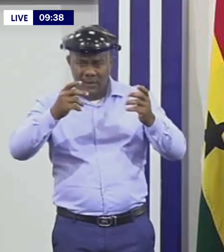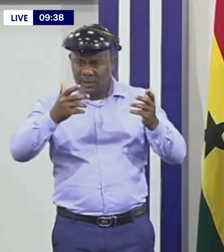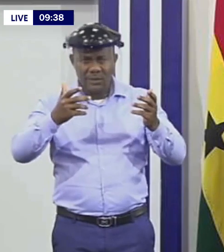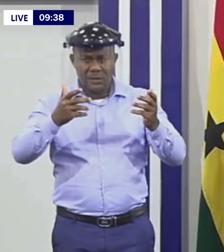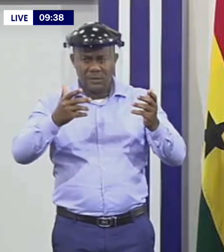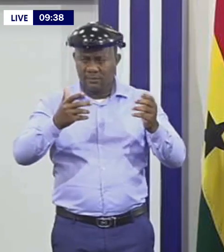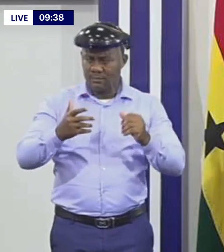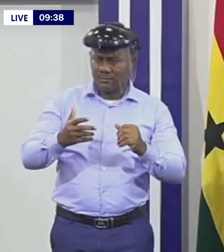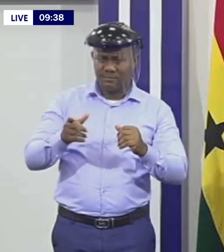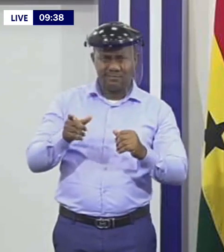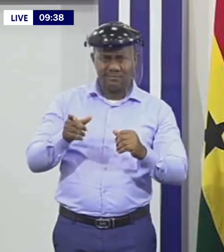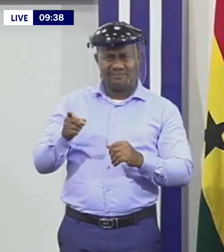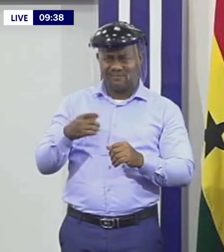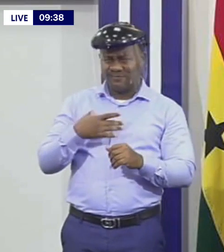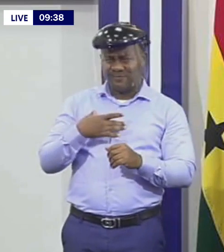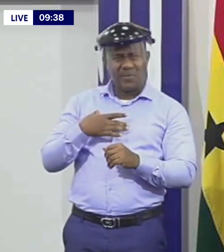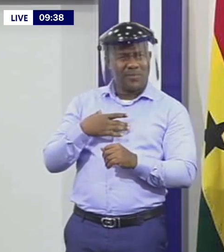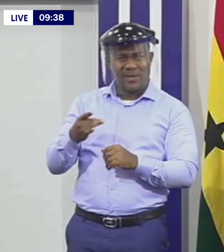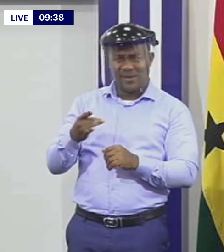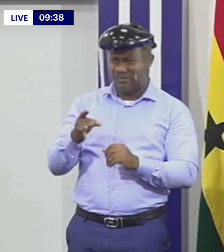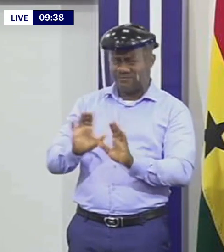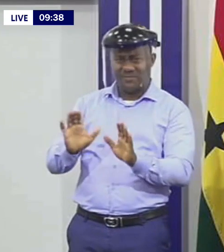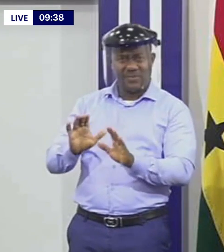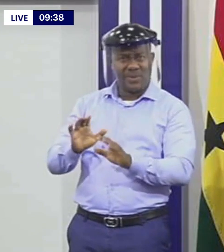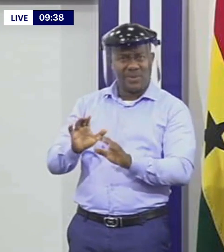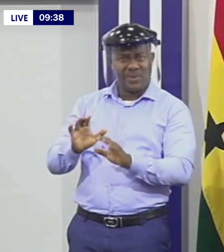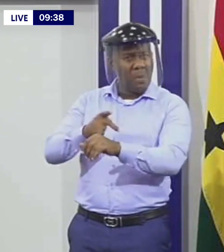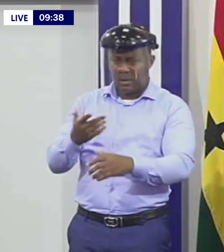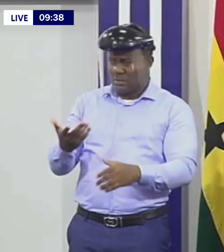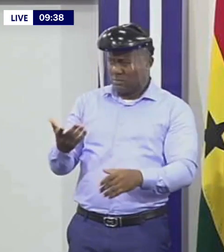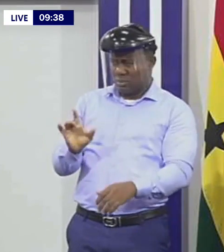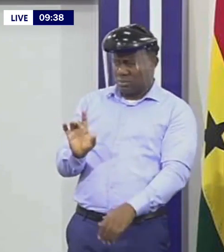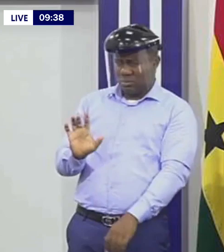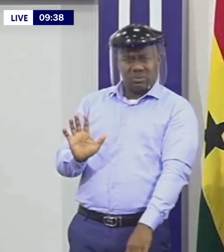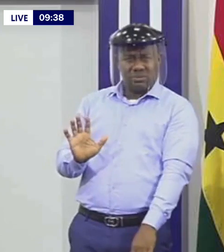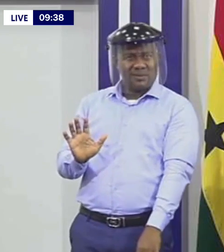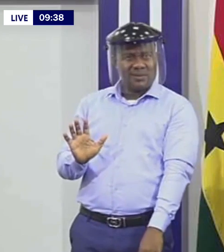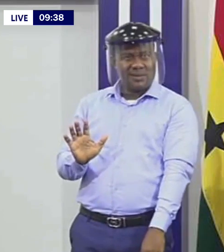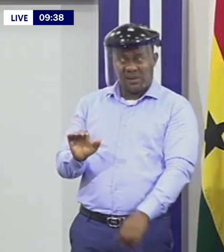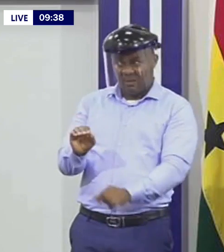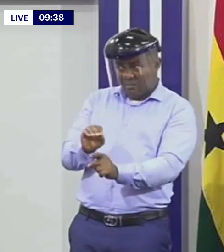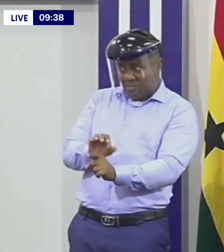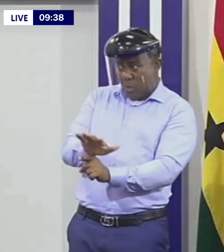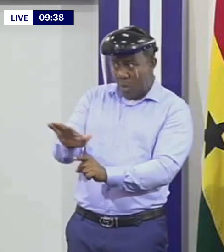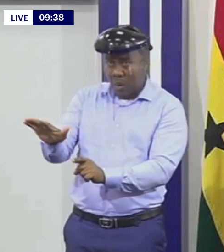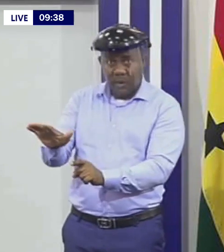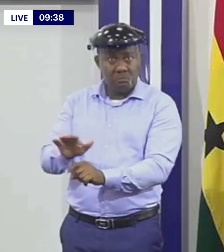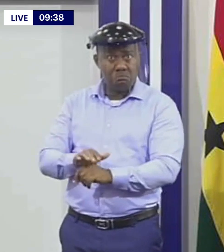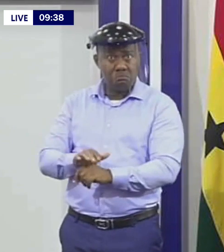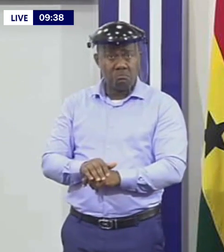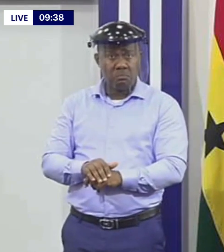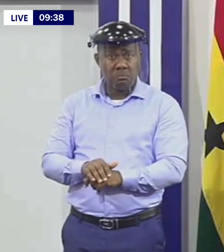doesn't seem to have preference for pregnant women, and that the reduction of their immunity doesn't seem to have. But then it's still a new virus that we are